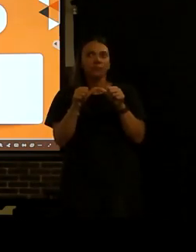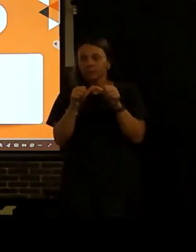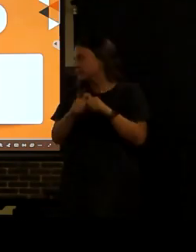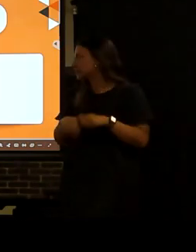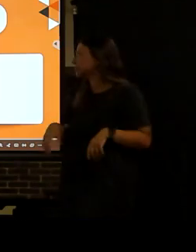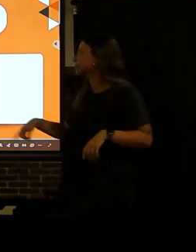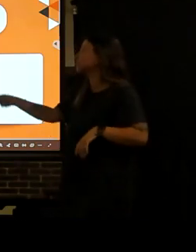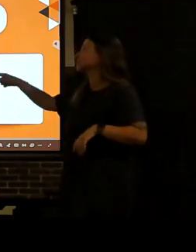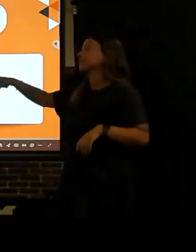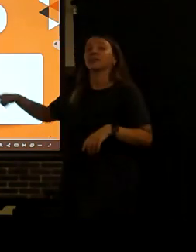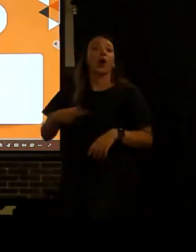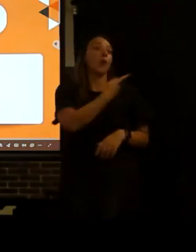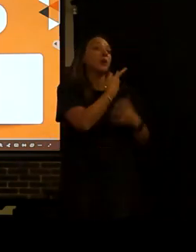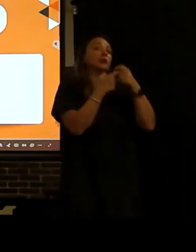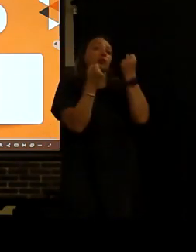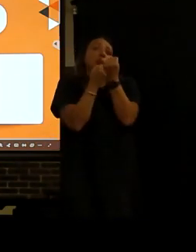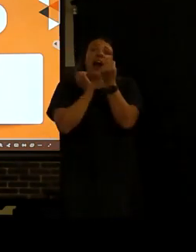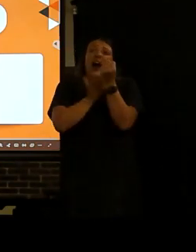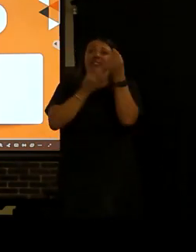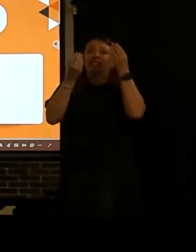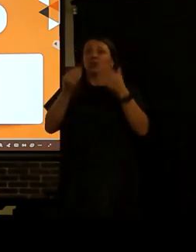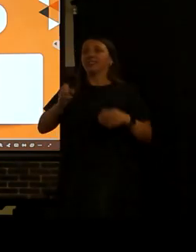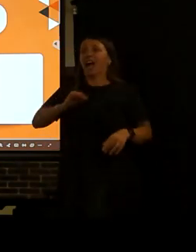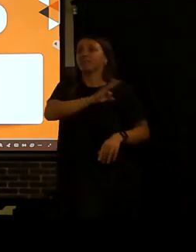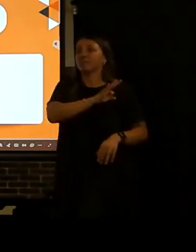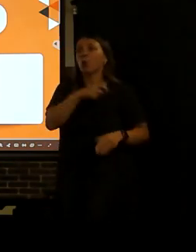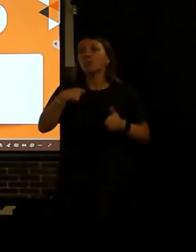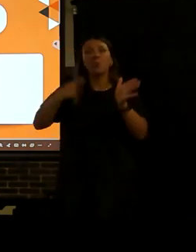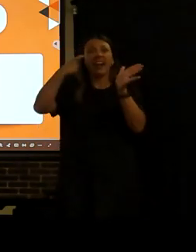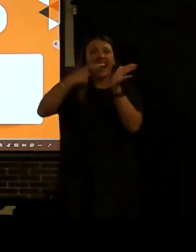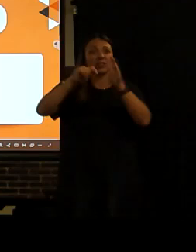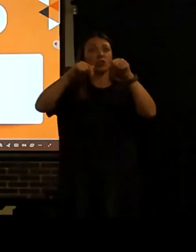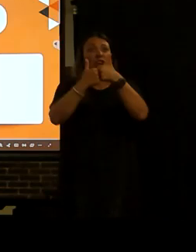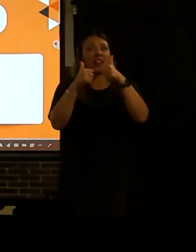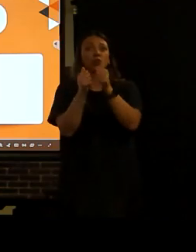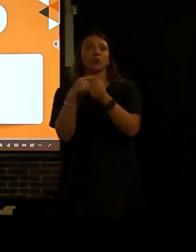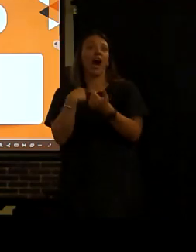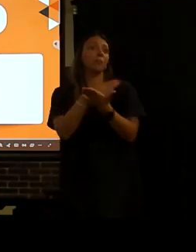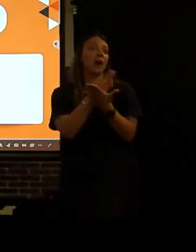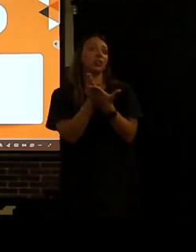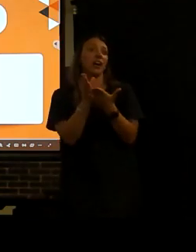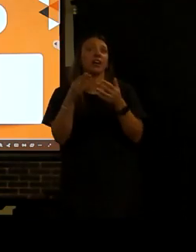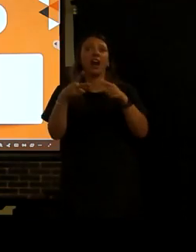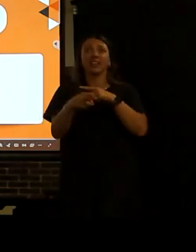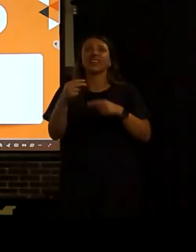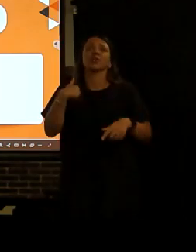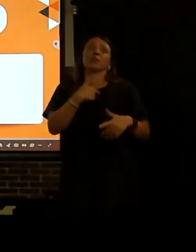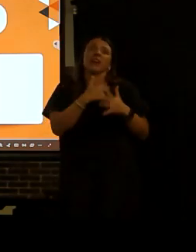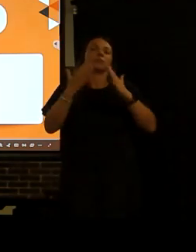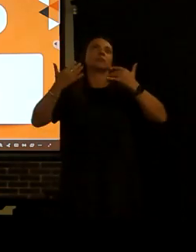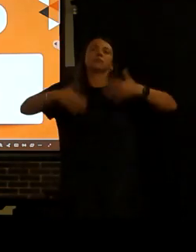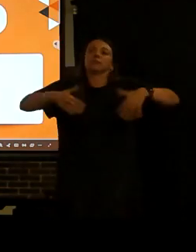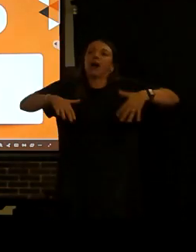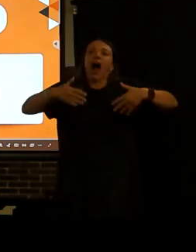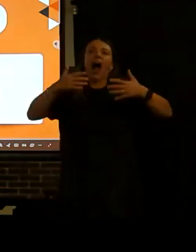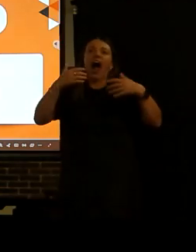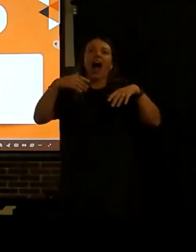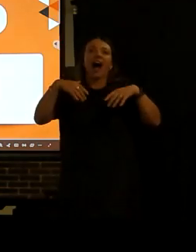thrive continuously. And we want to support our teachers and staff. We want to recognize the challenging of our